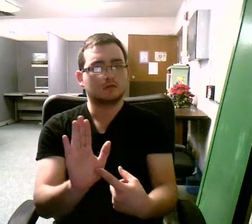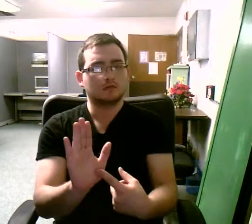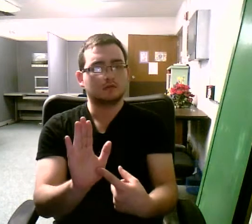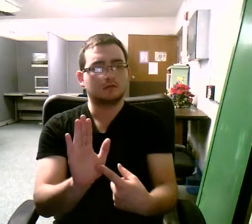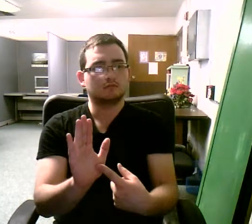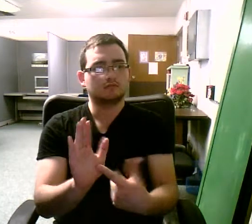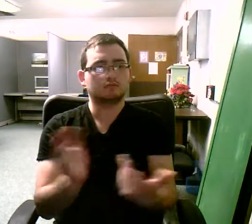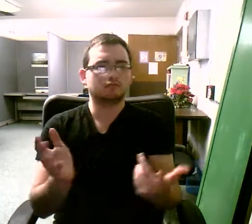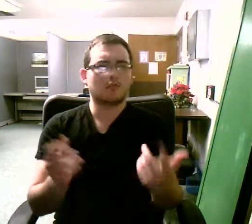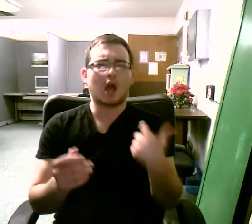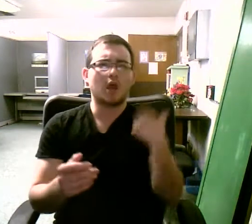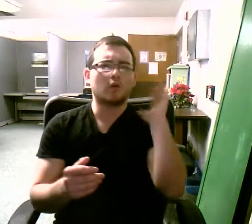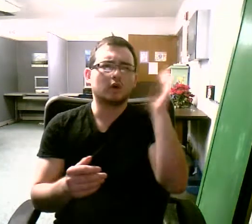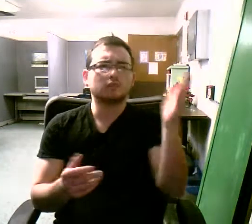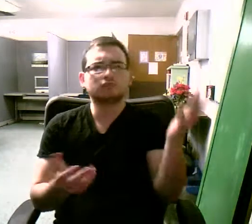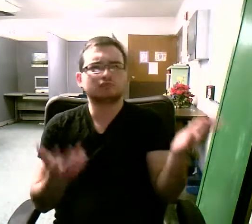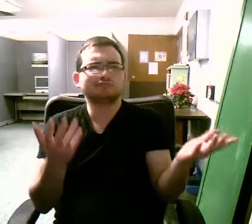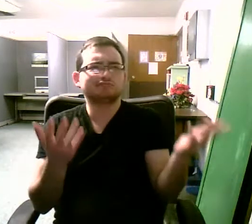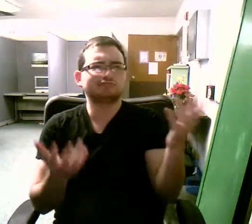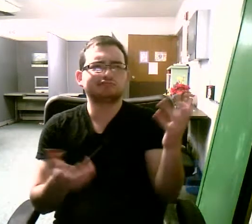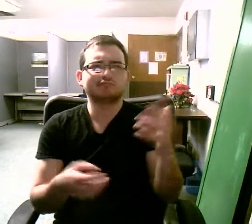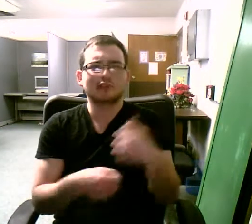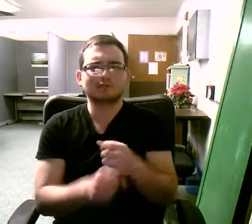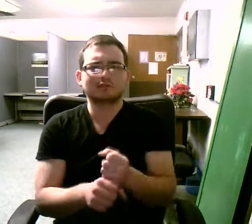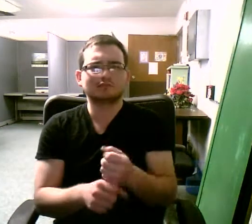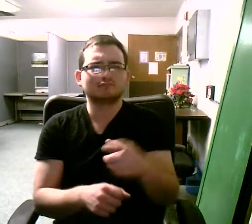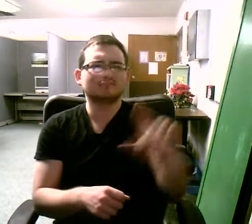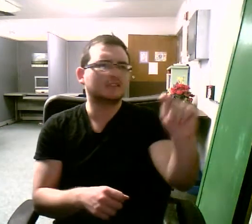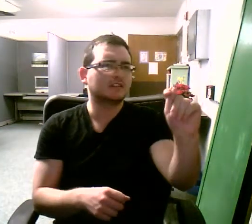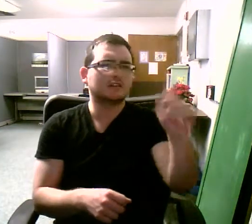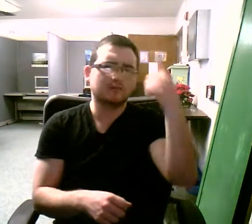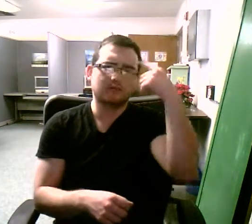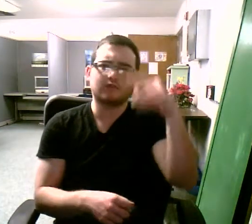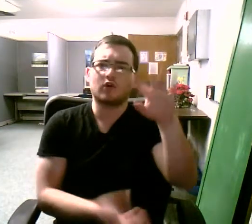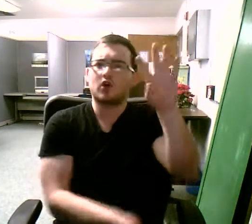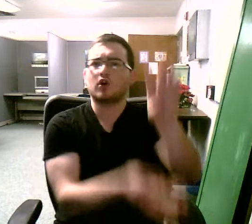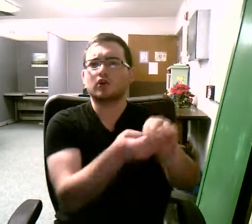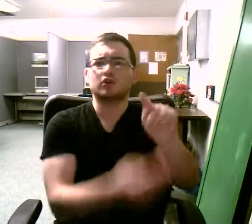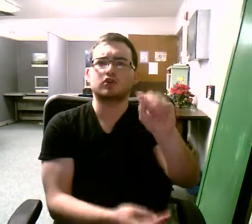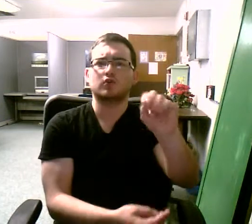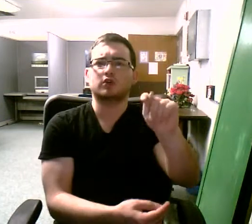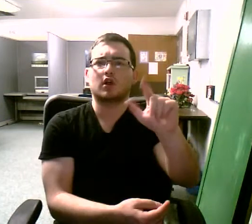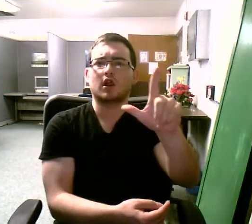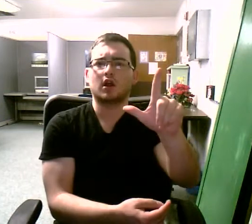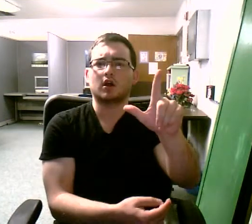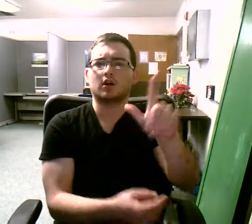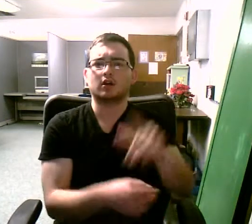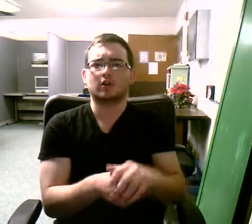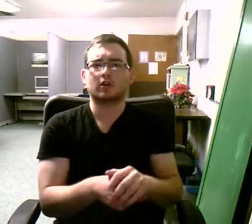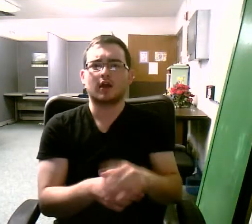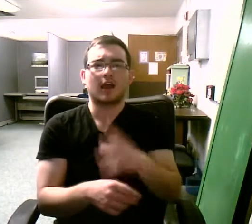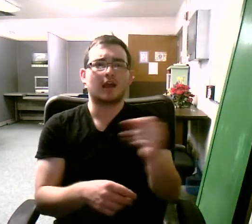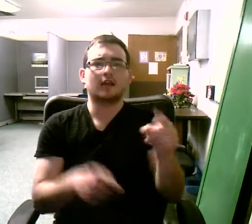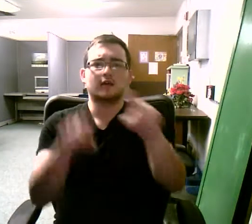put maybe T for total, and I'm going to have my bar represent the